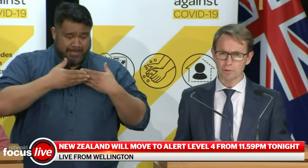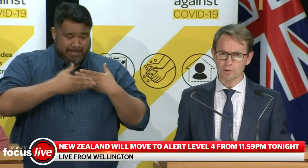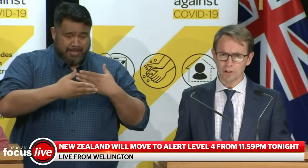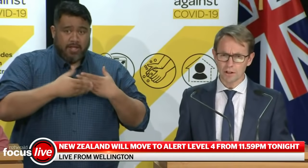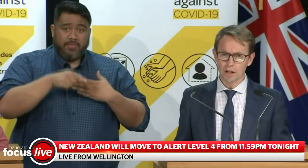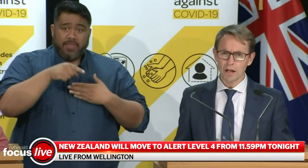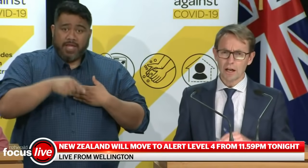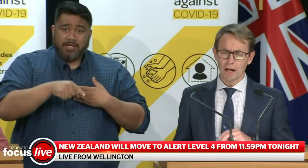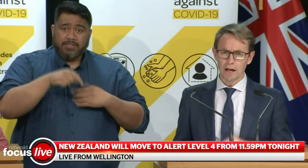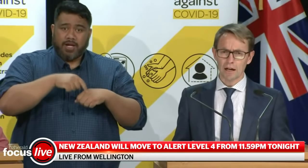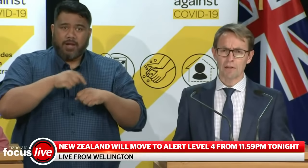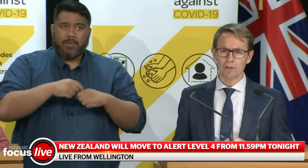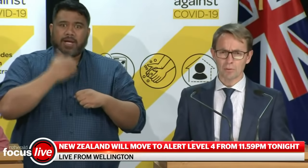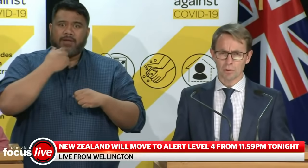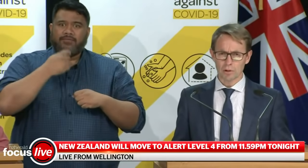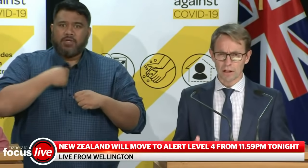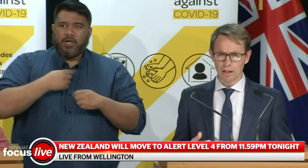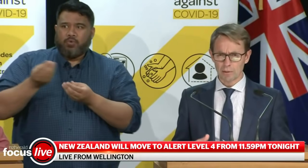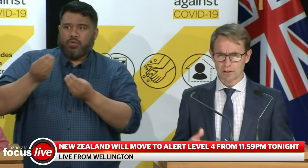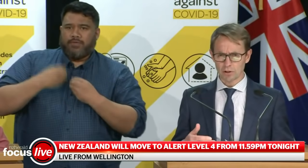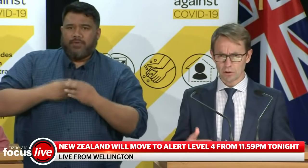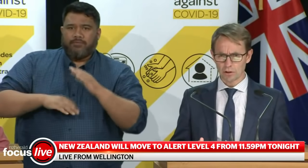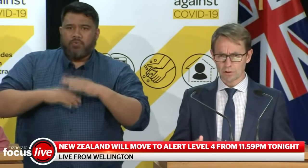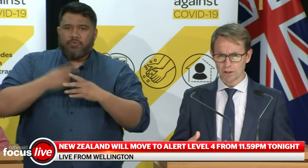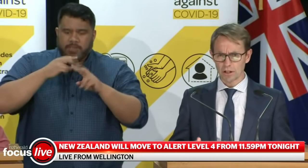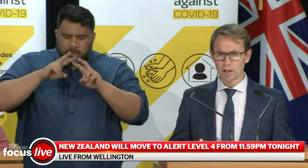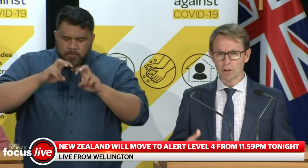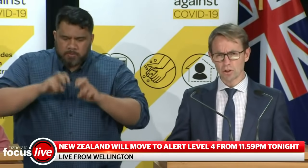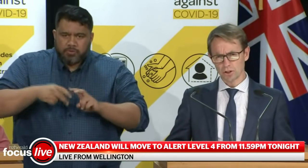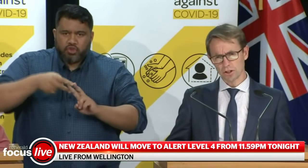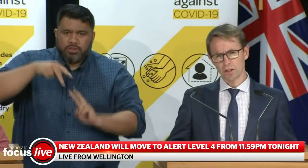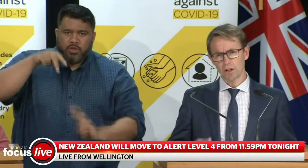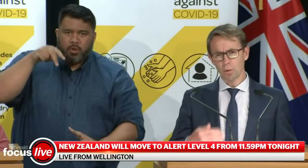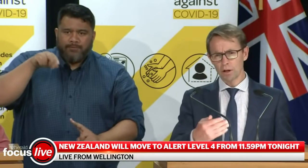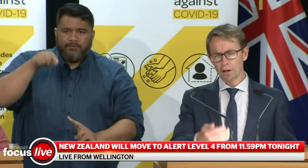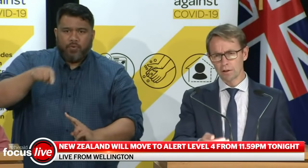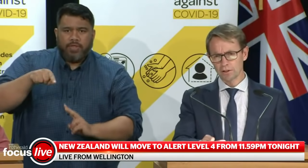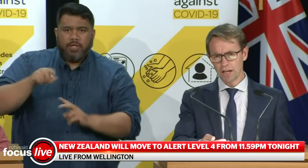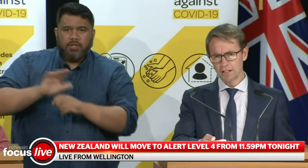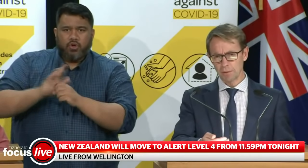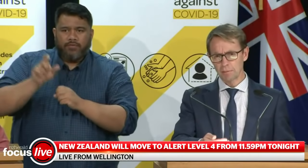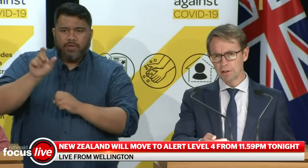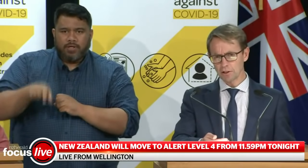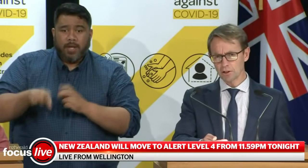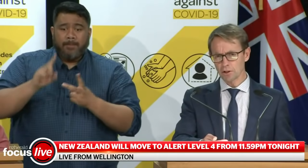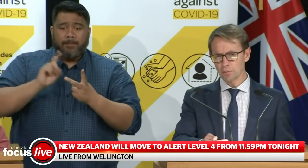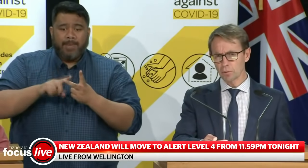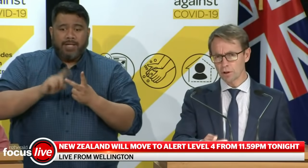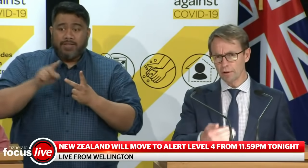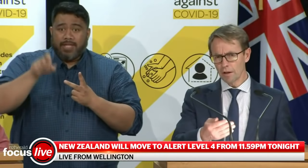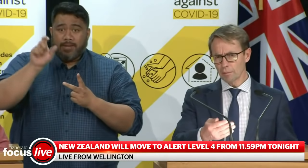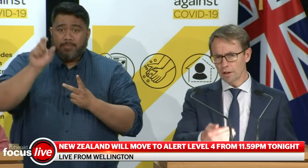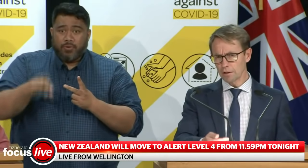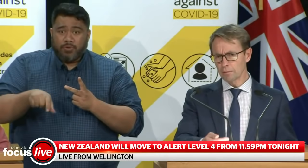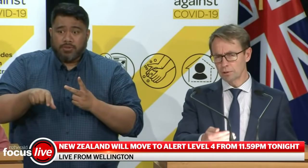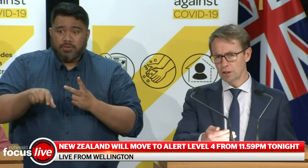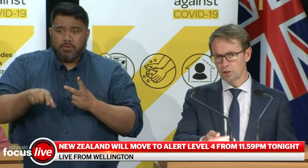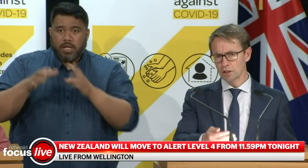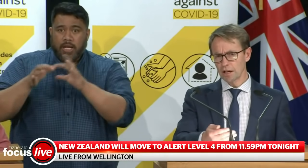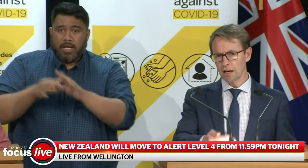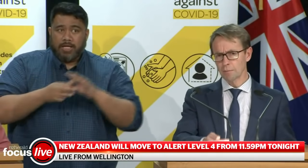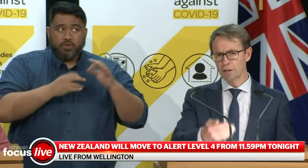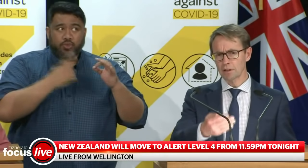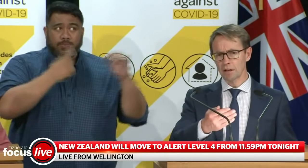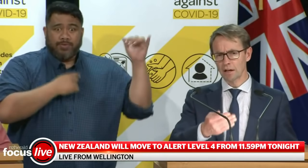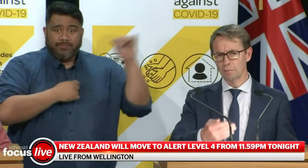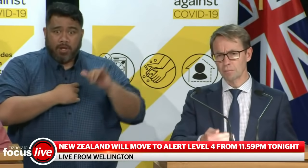genome sequencing, and that will allow us to look and see not just where this case may be linked to the border, but